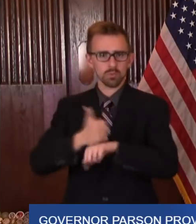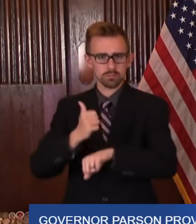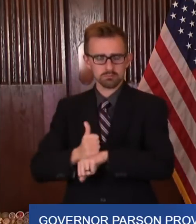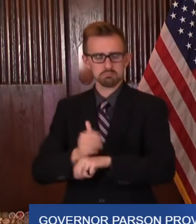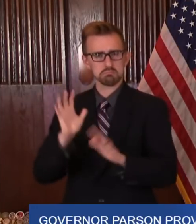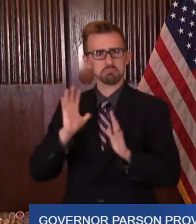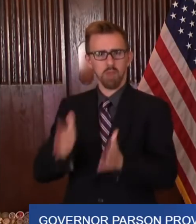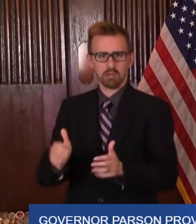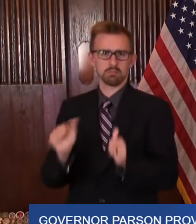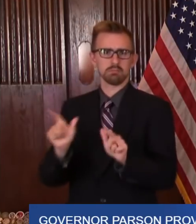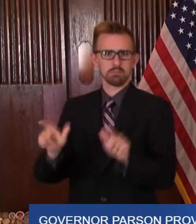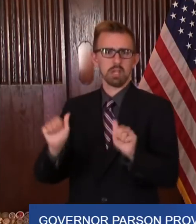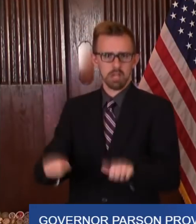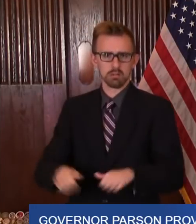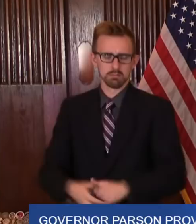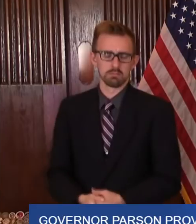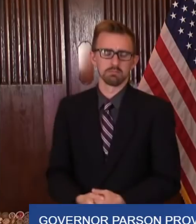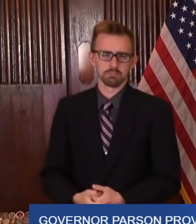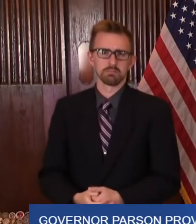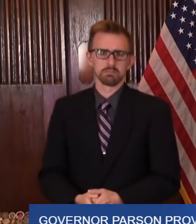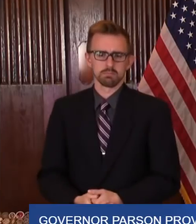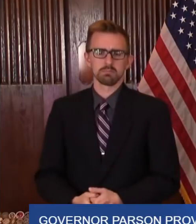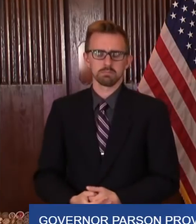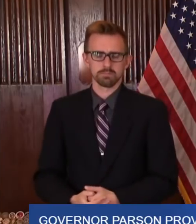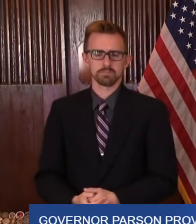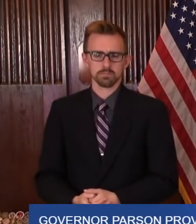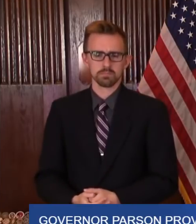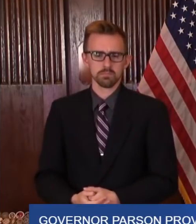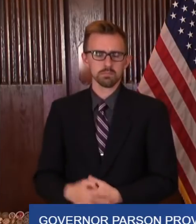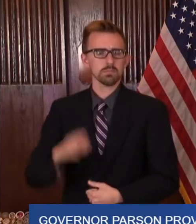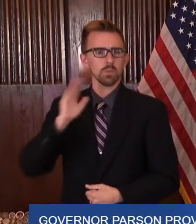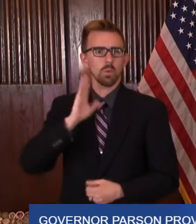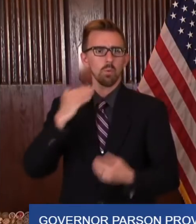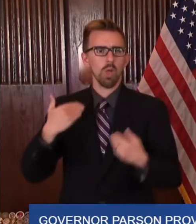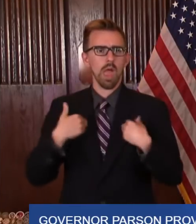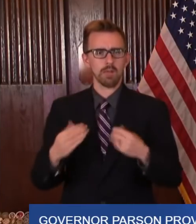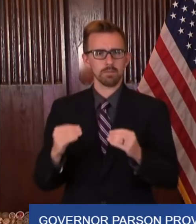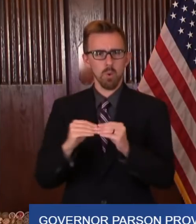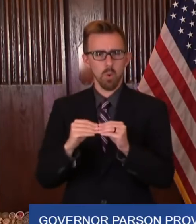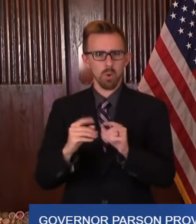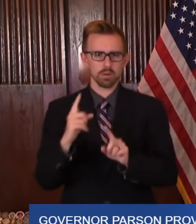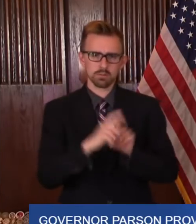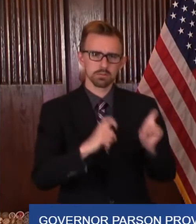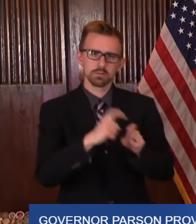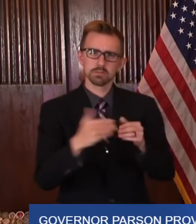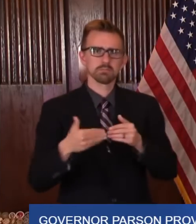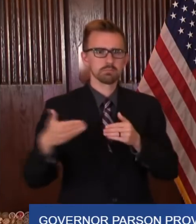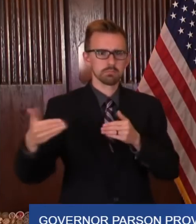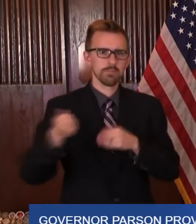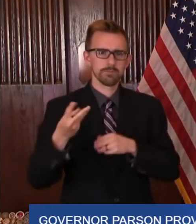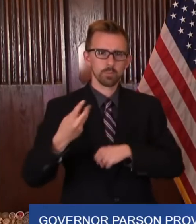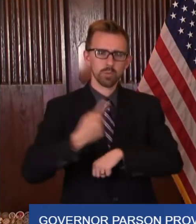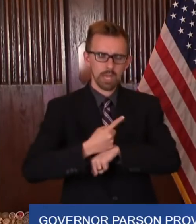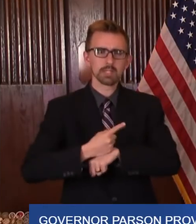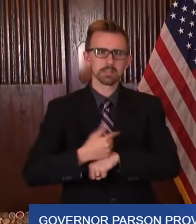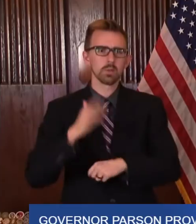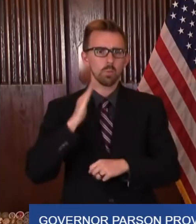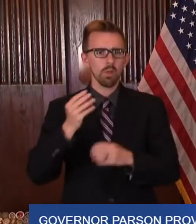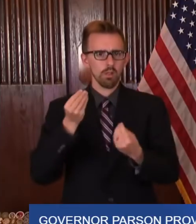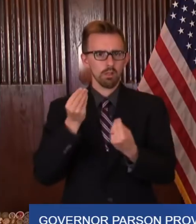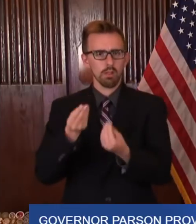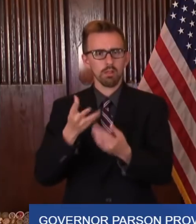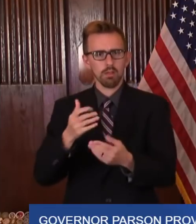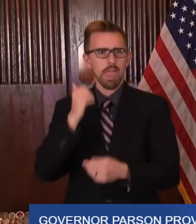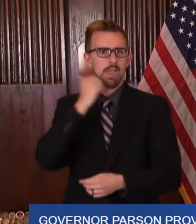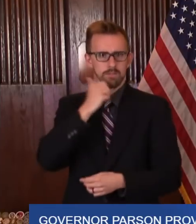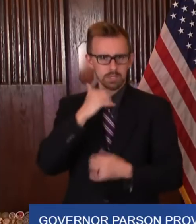guidelines. We know there will be more questions in the coming days, and we will be releasing information on